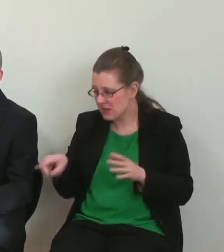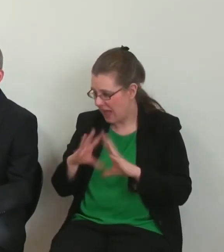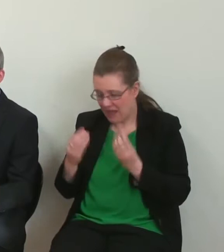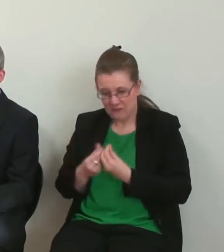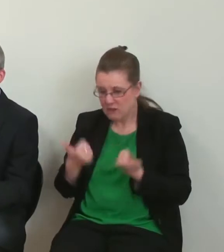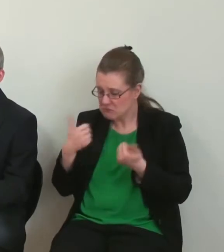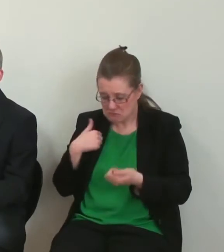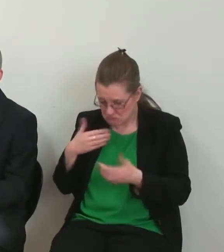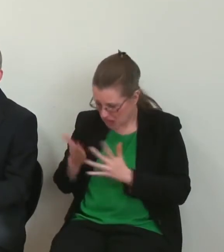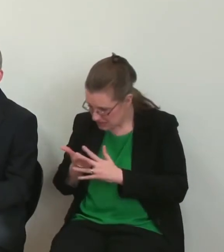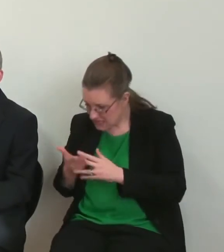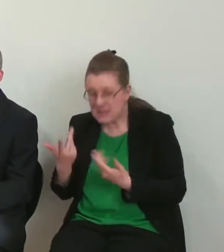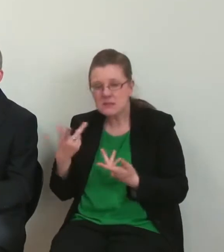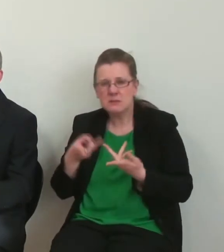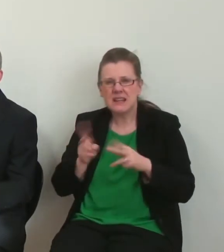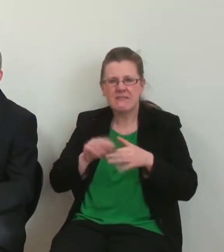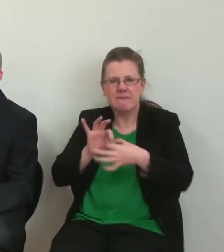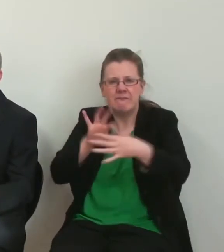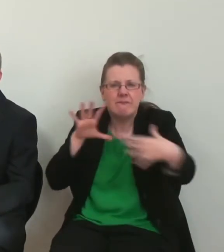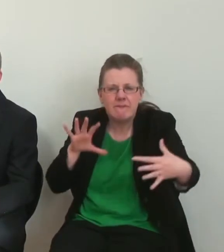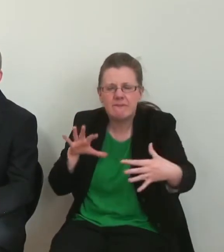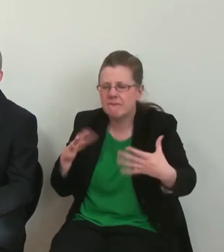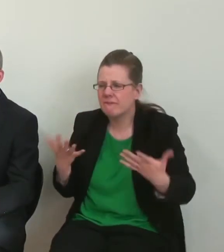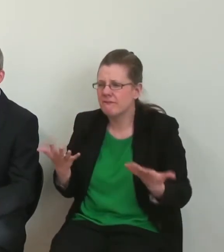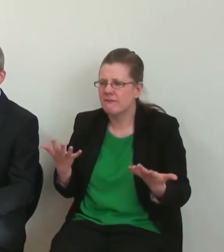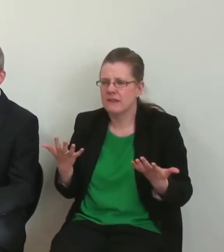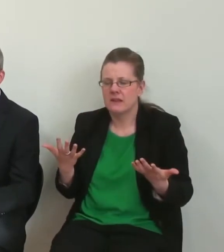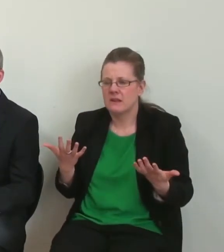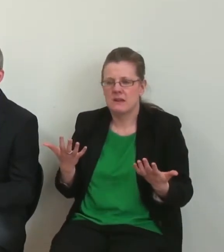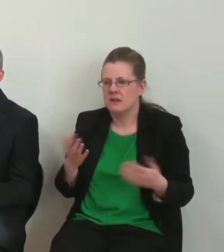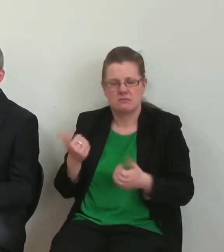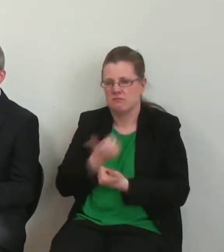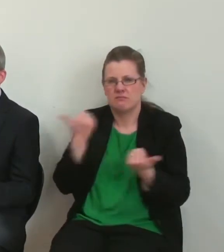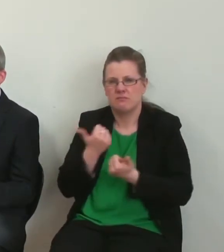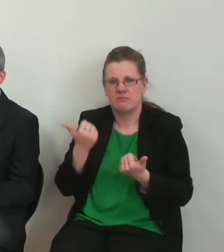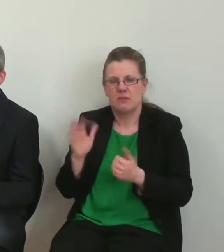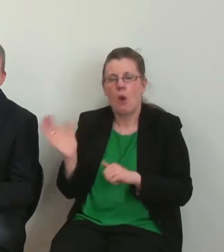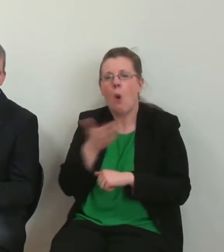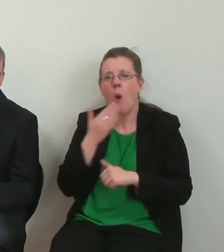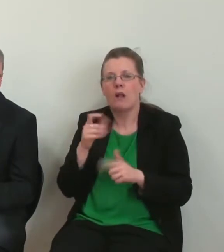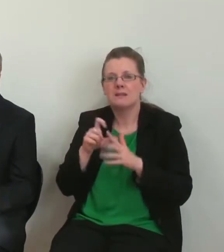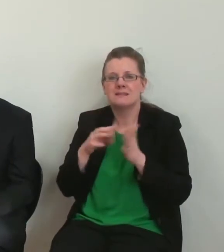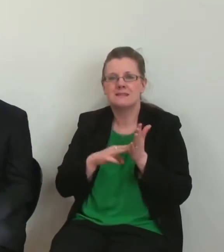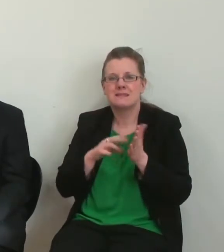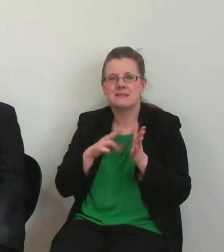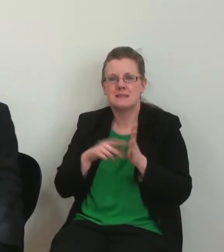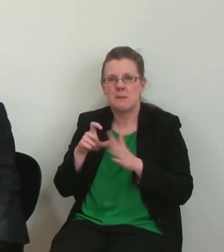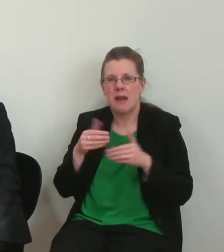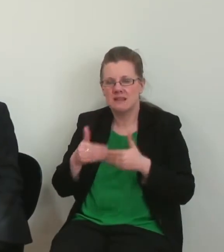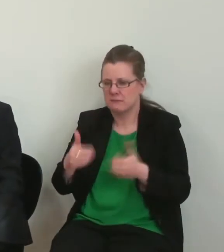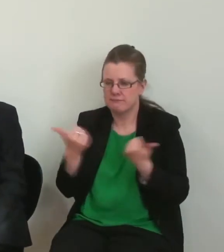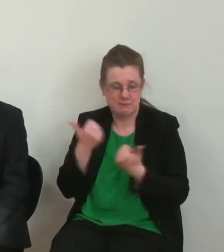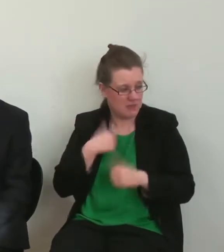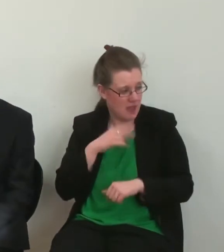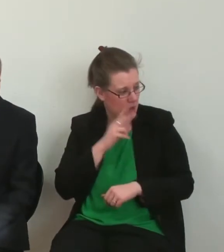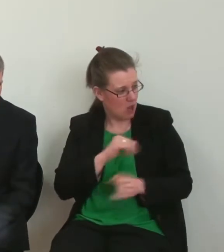But if you do get cut off, as I say, it won't matter because all the on-demand sessions will be available. So I'm just going to look at Siobhan